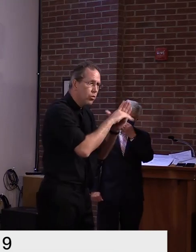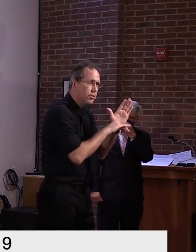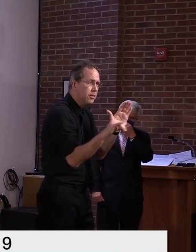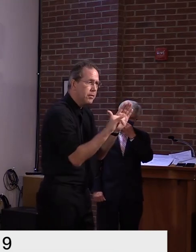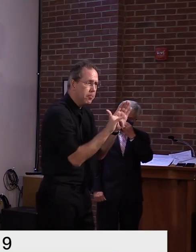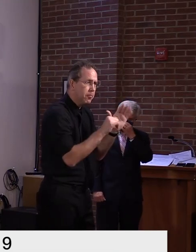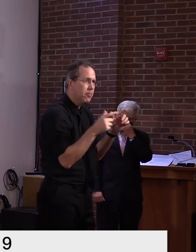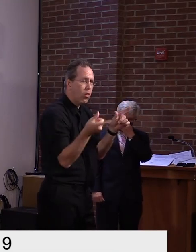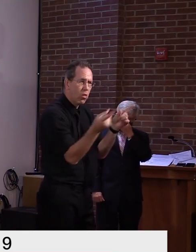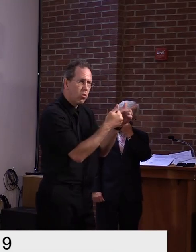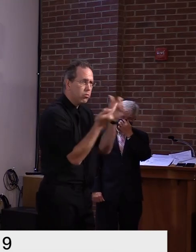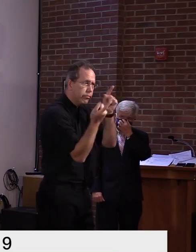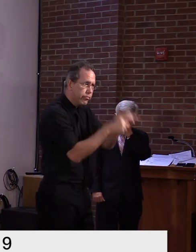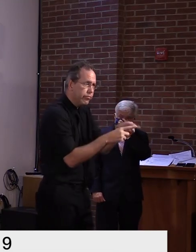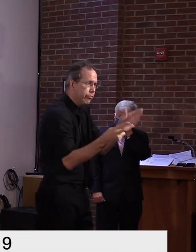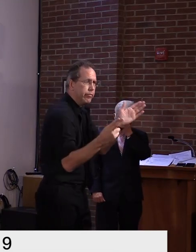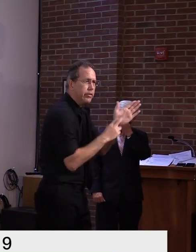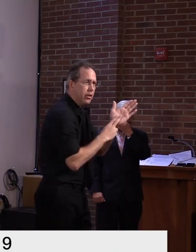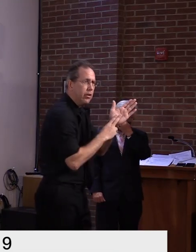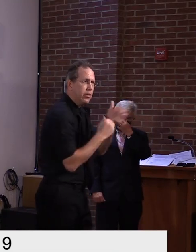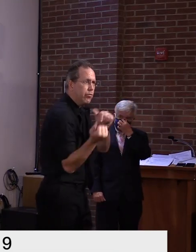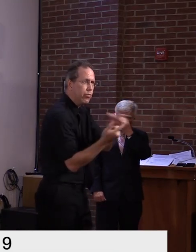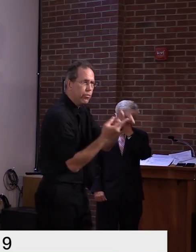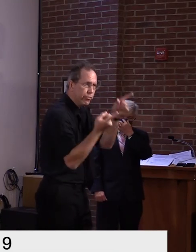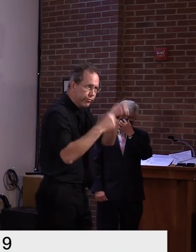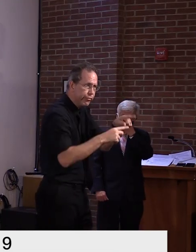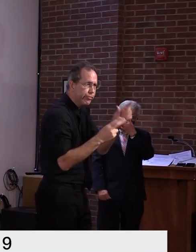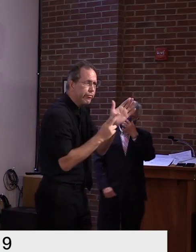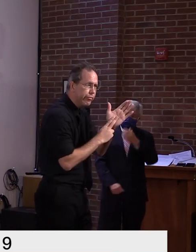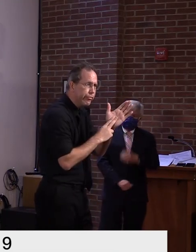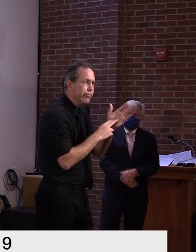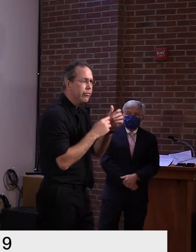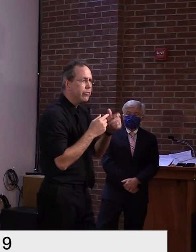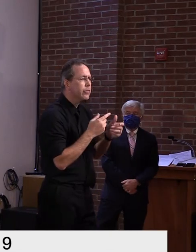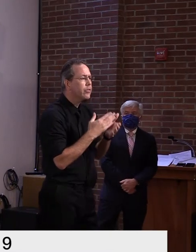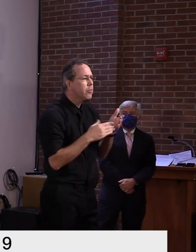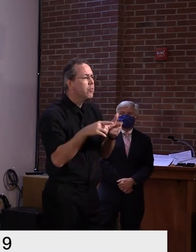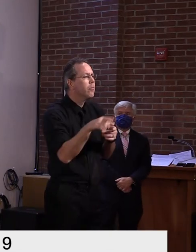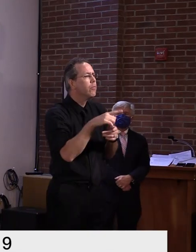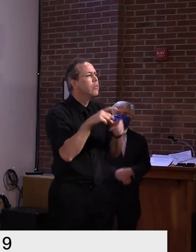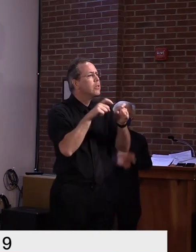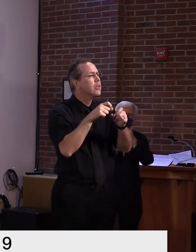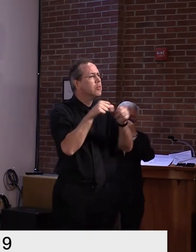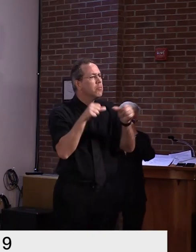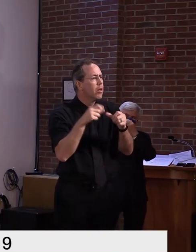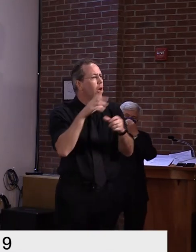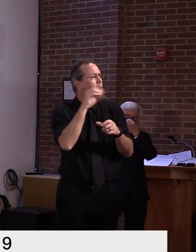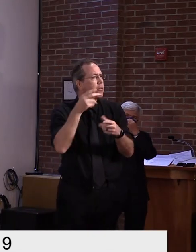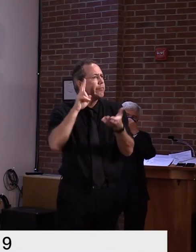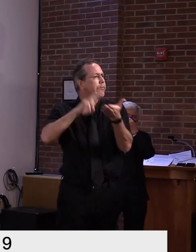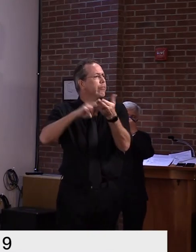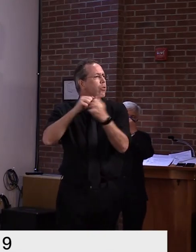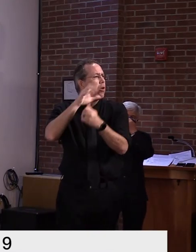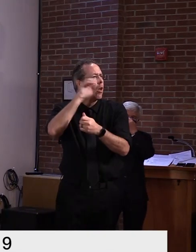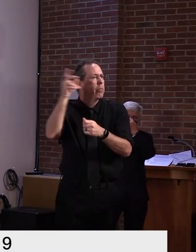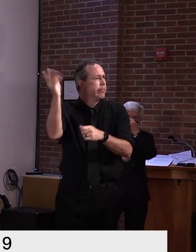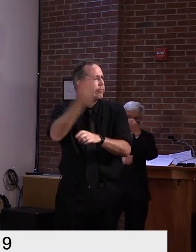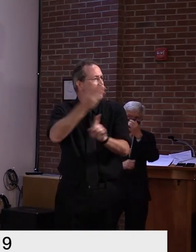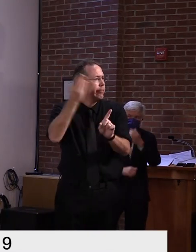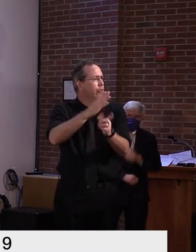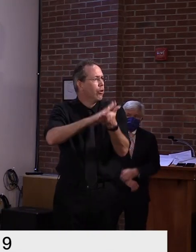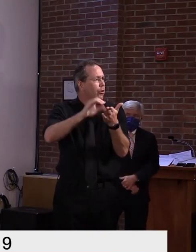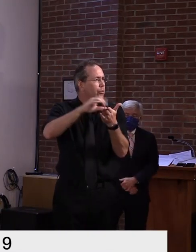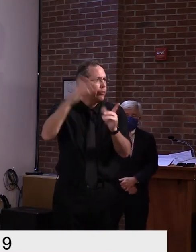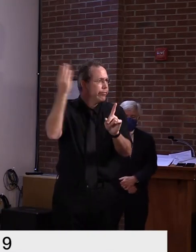predominantly one, but several vendors, if you will, for doing the testing, and can get significant